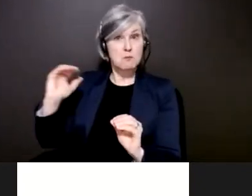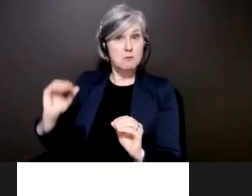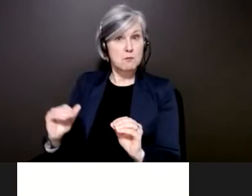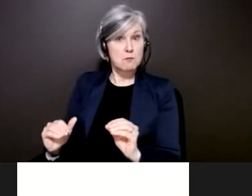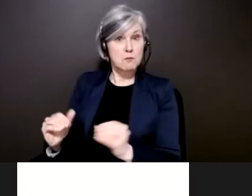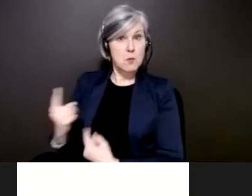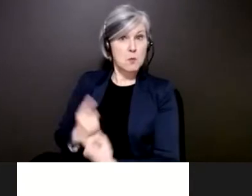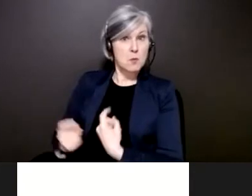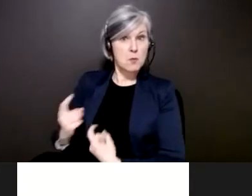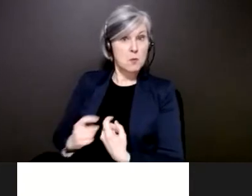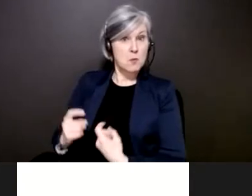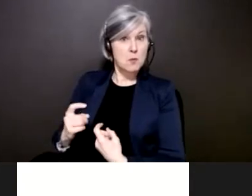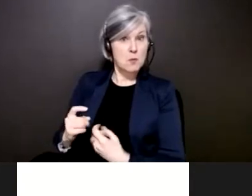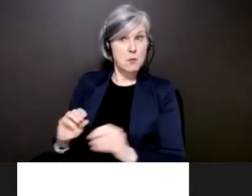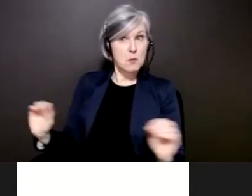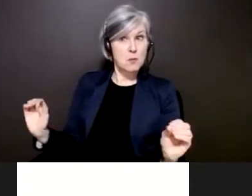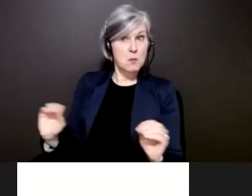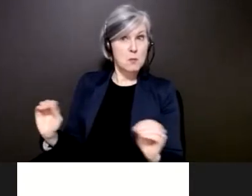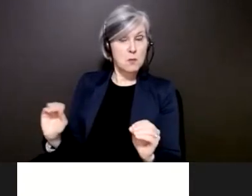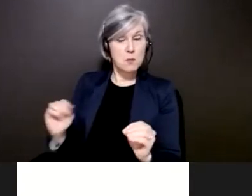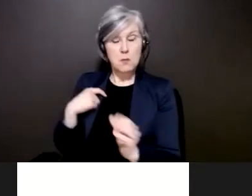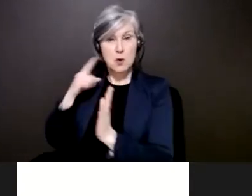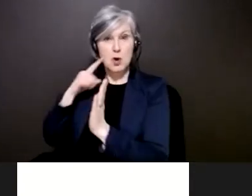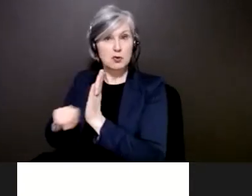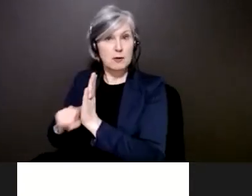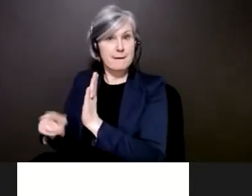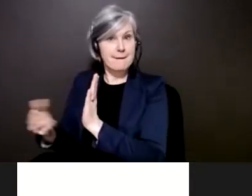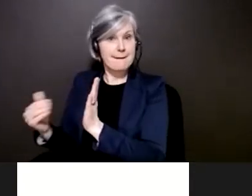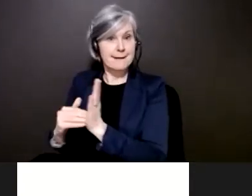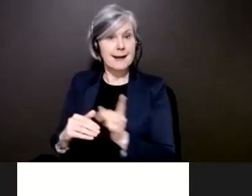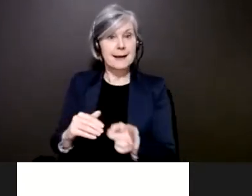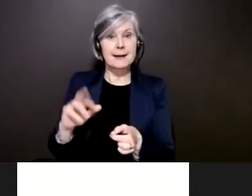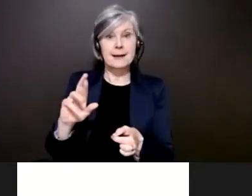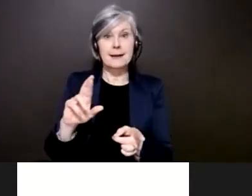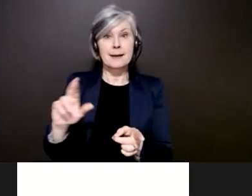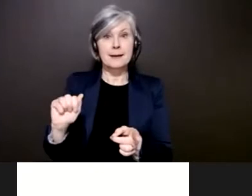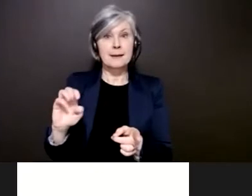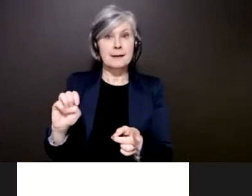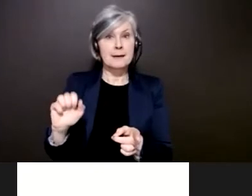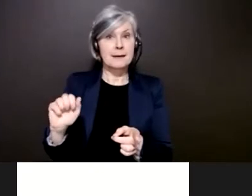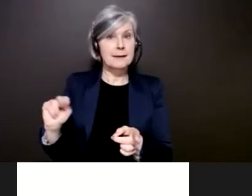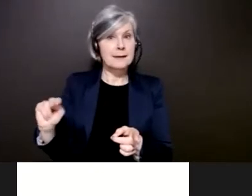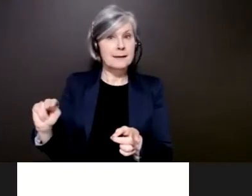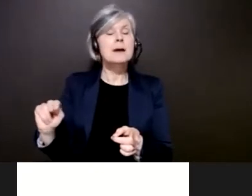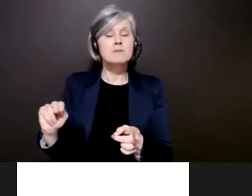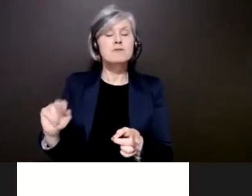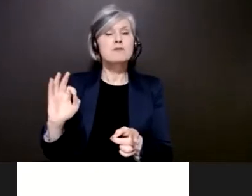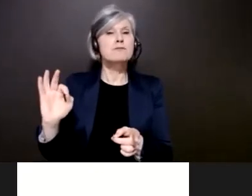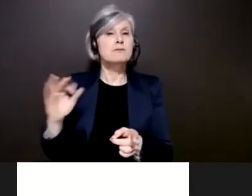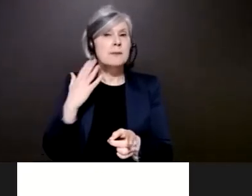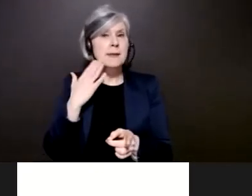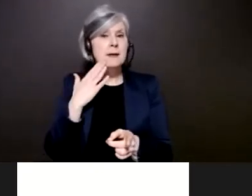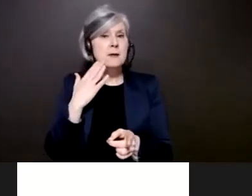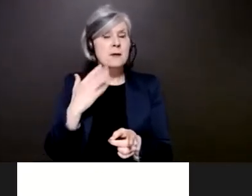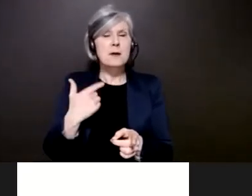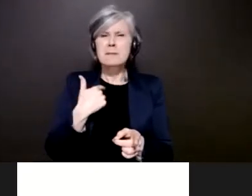One thing I'm just double checking here. As you do that, the one thing I was just thinking about is how, this